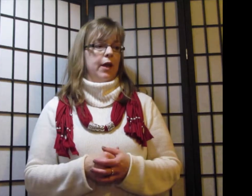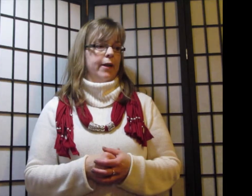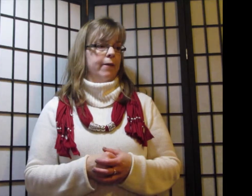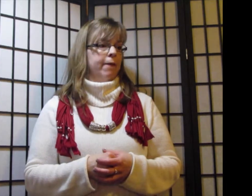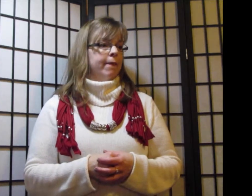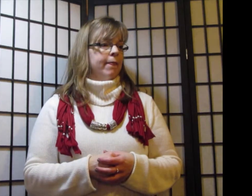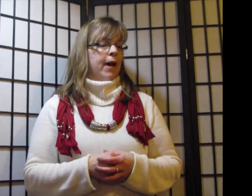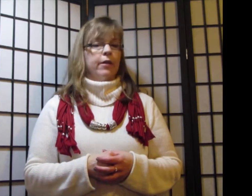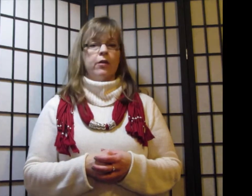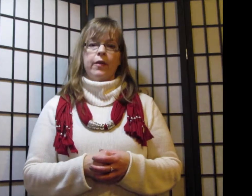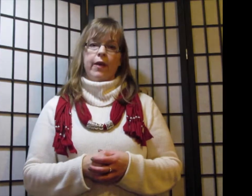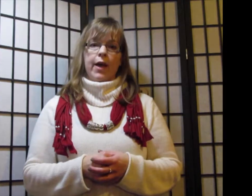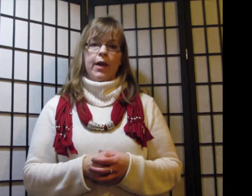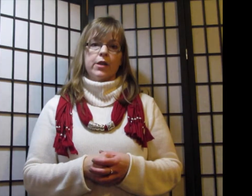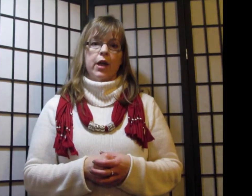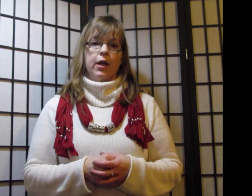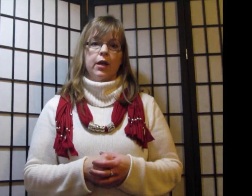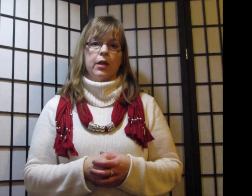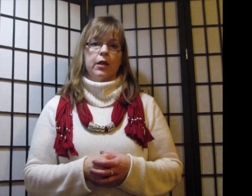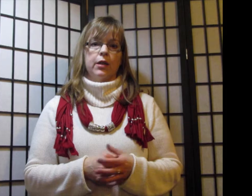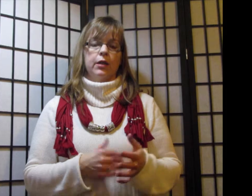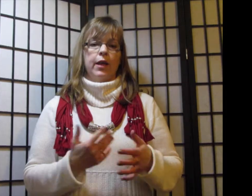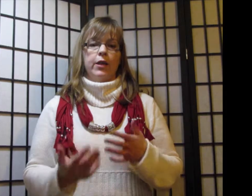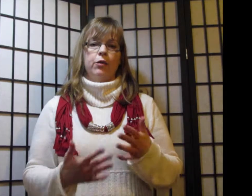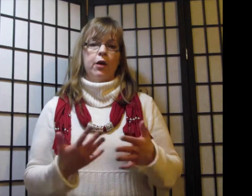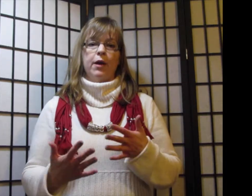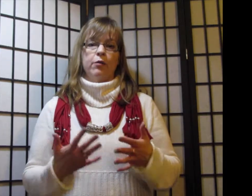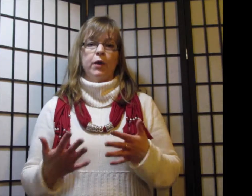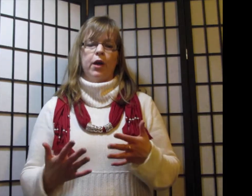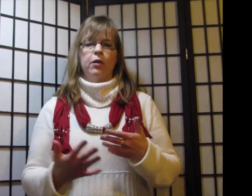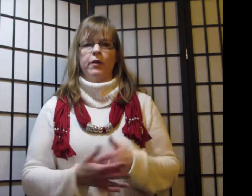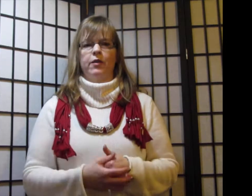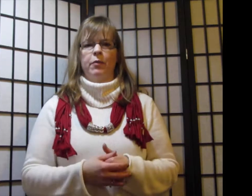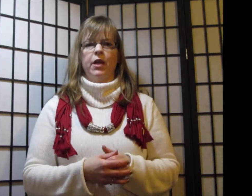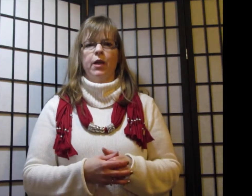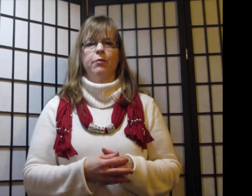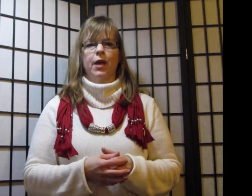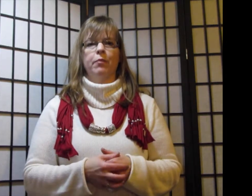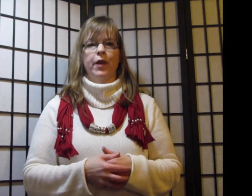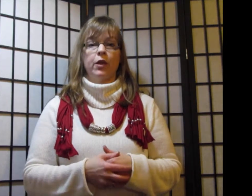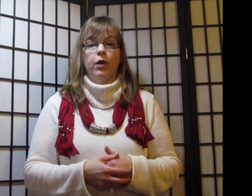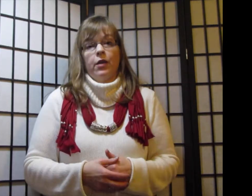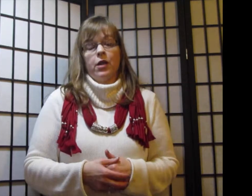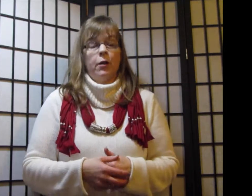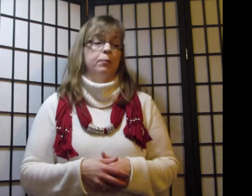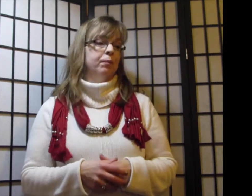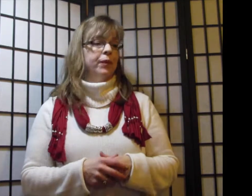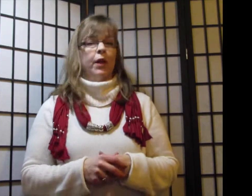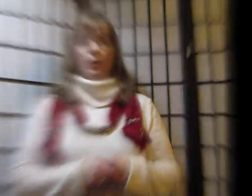sign. Other than that, I'll let you know as we go if something comes up that you need to know.